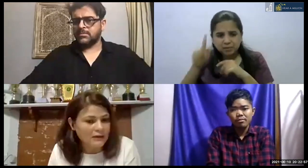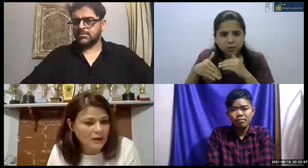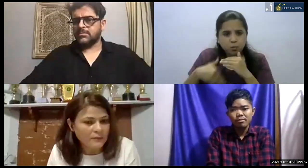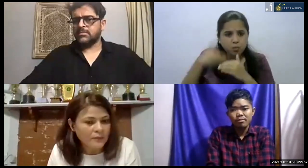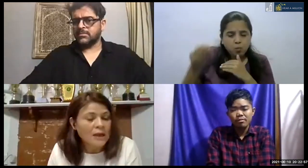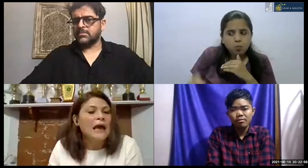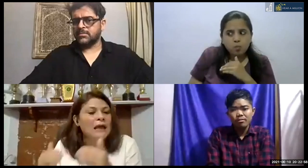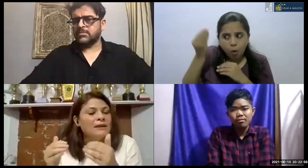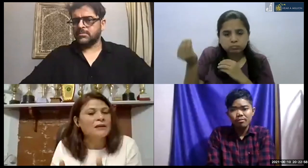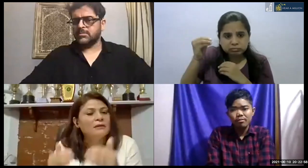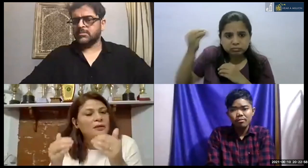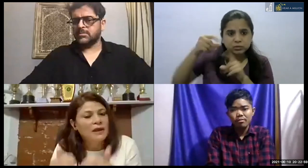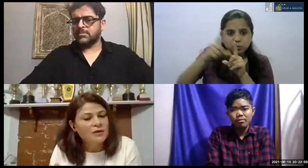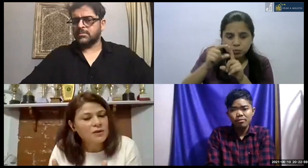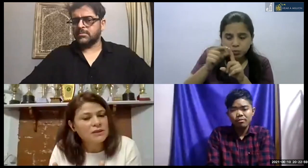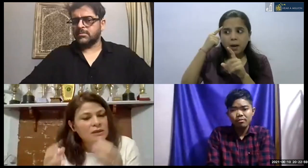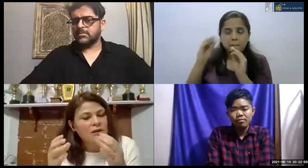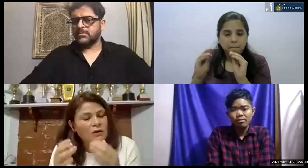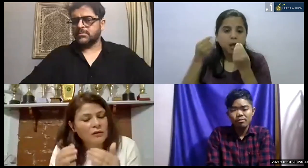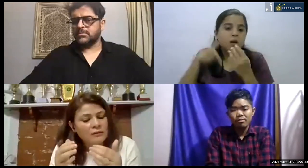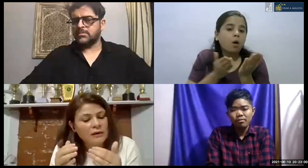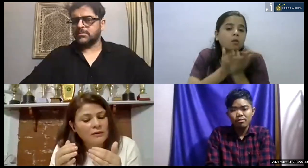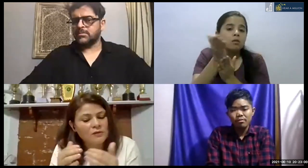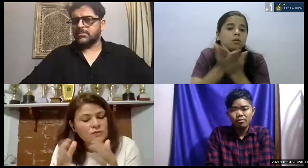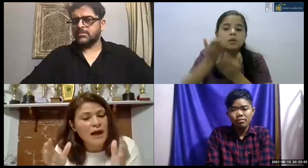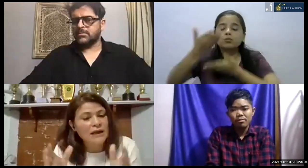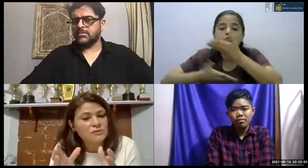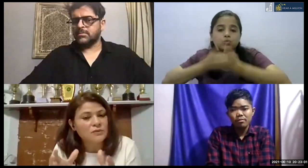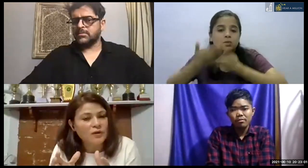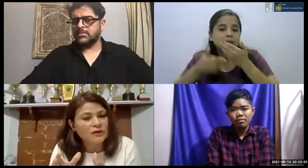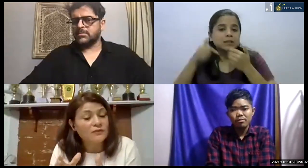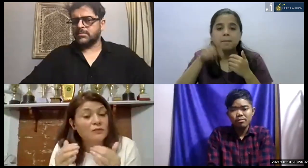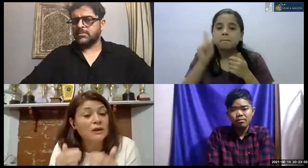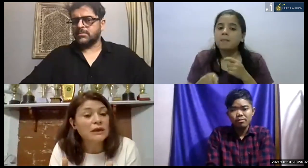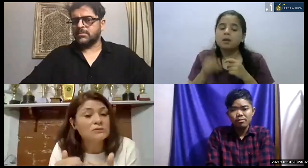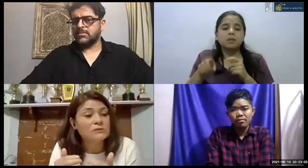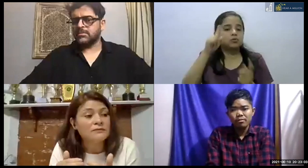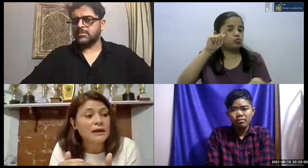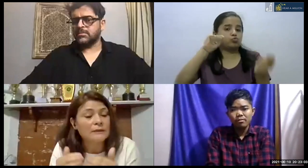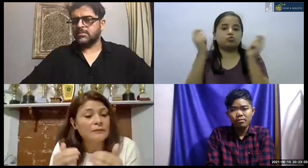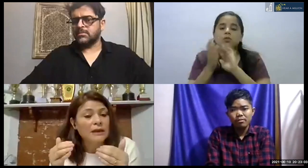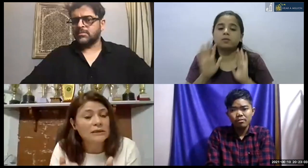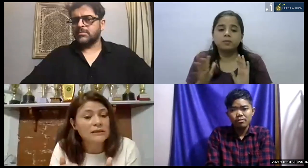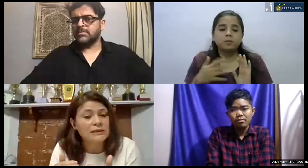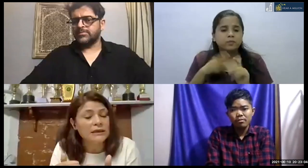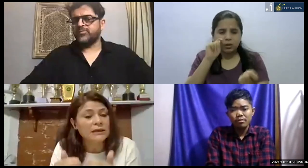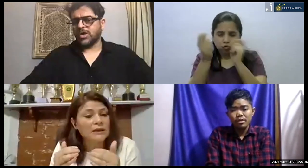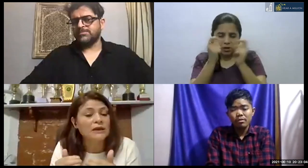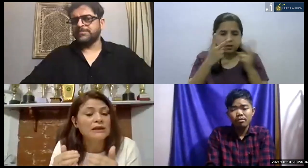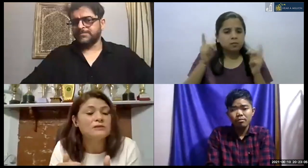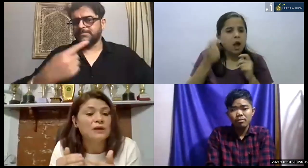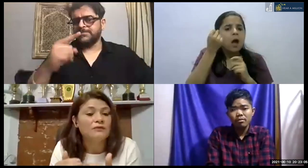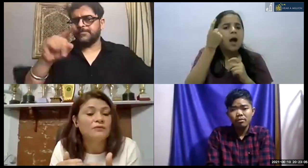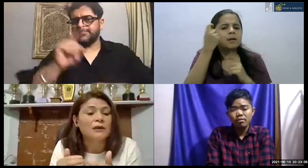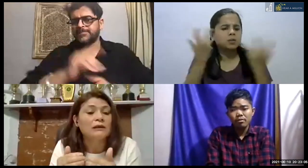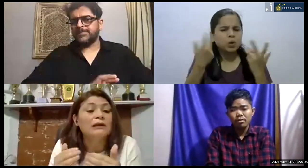certain level. And then the pedagogy also has to be modified. We need to develop an understanding that we